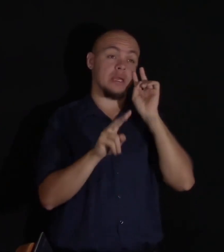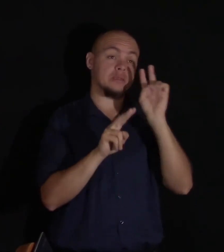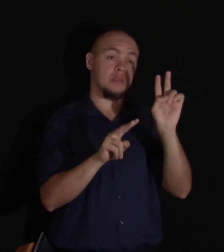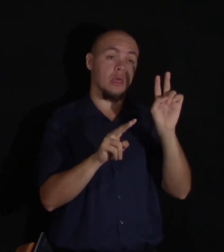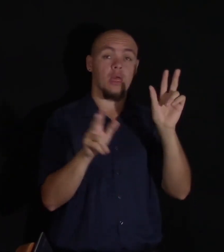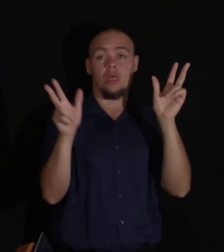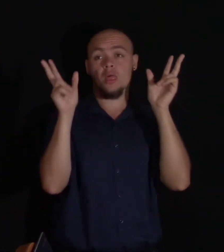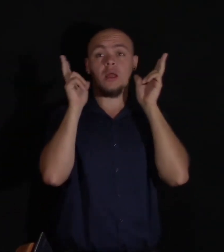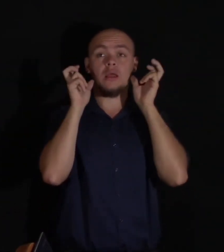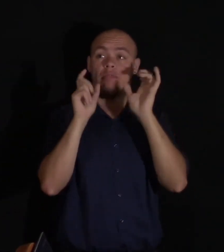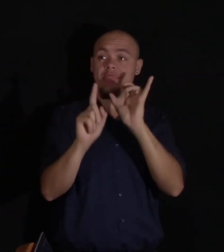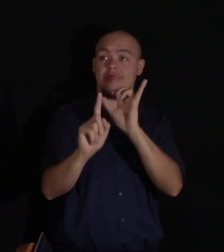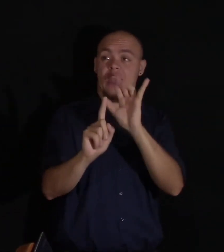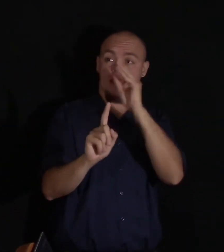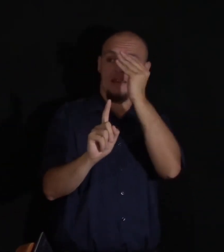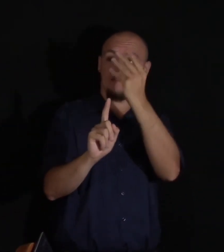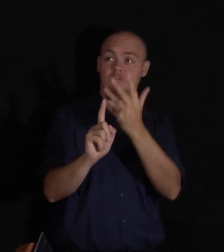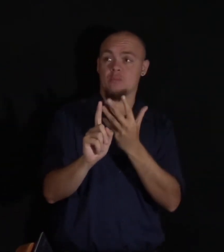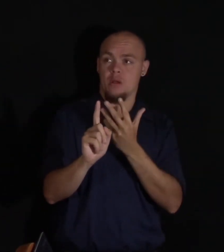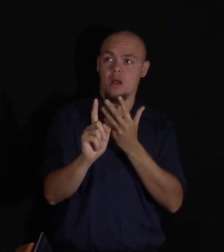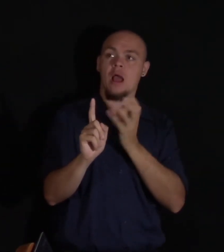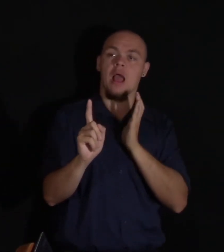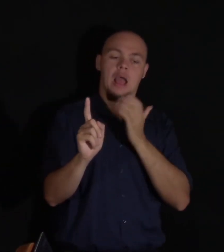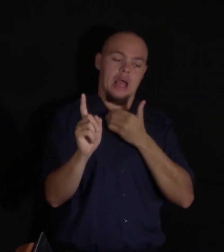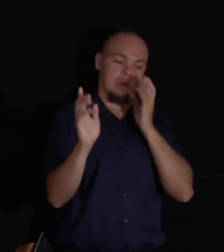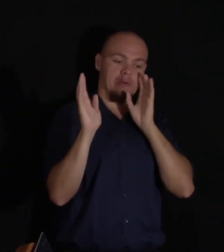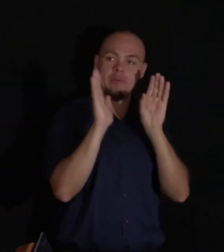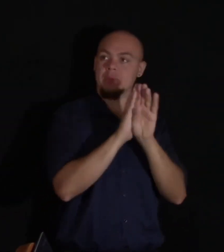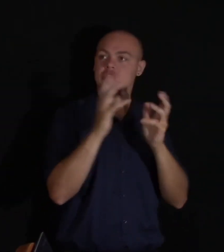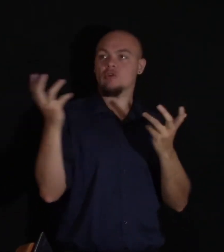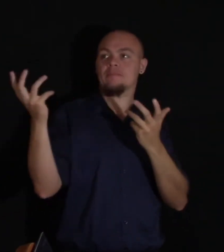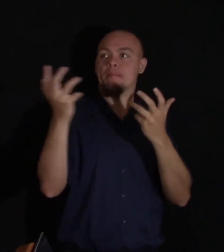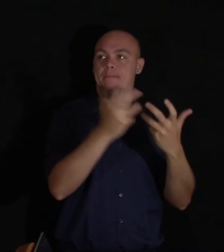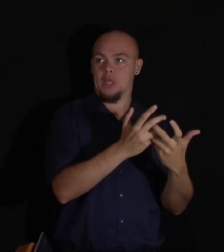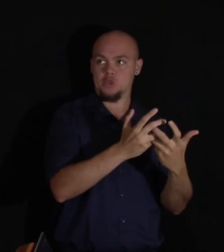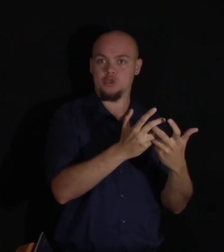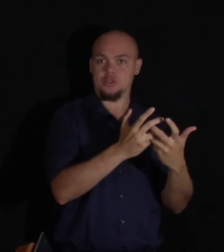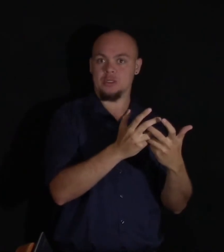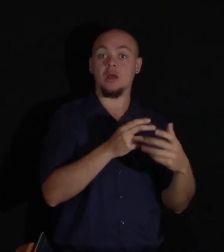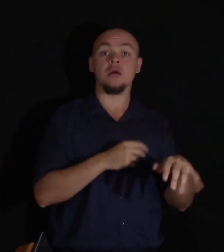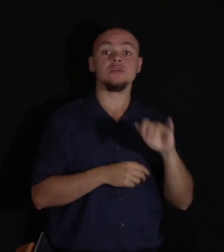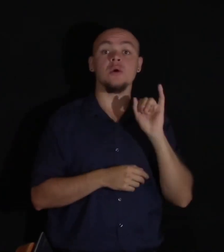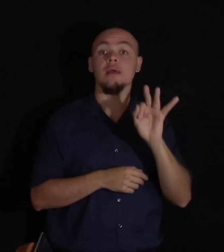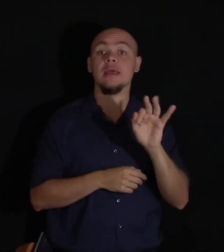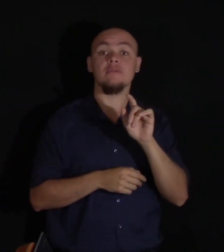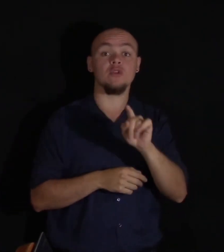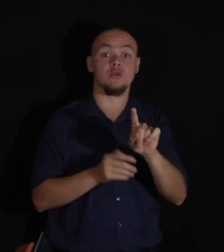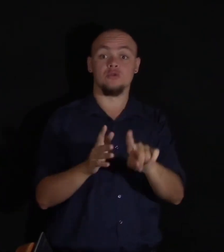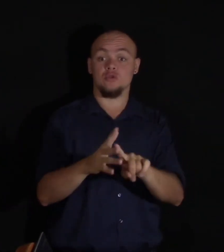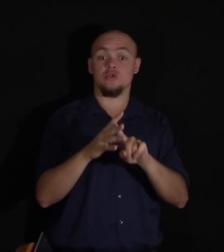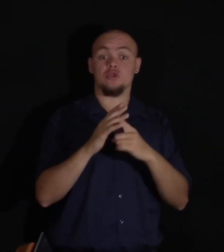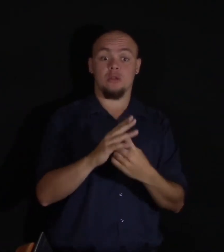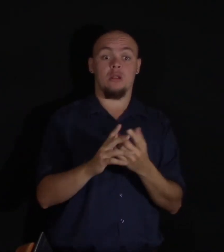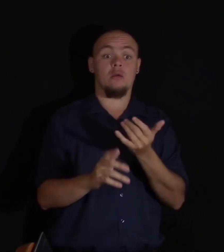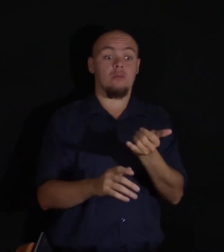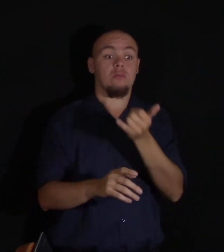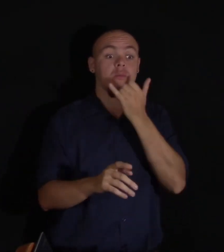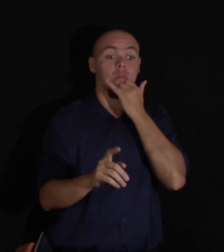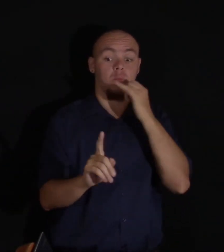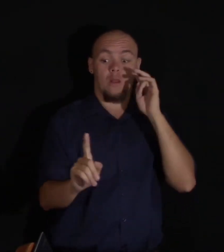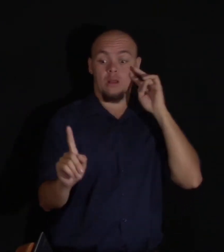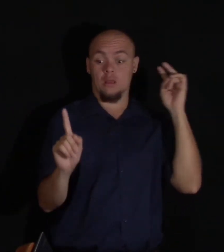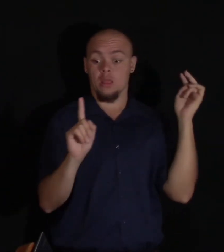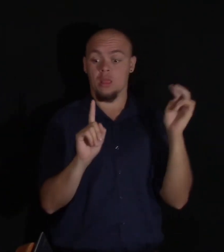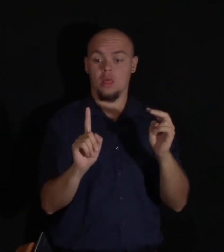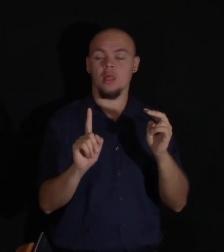hear only that information that fits into the picture. So even if we started from a wrong picture,